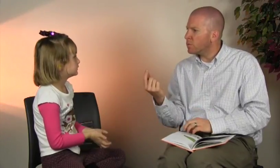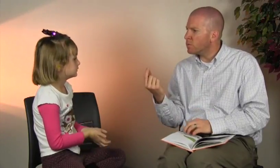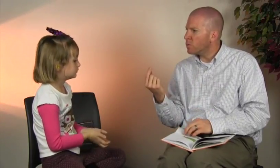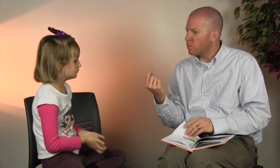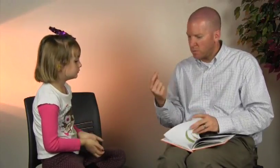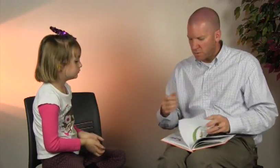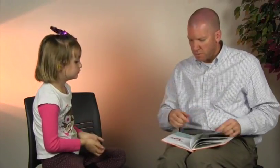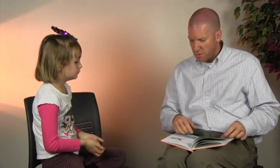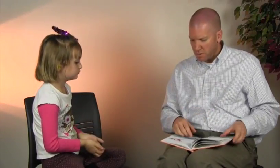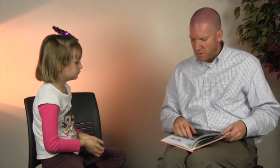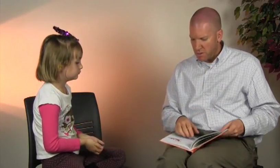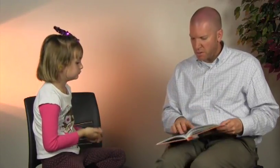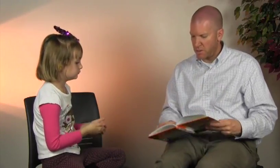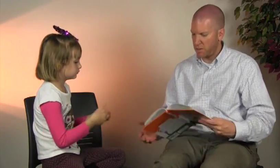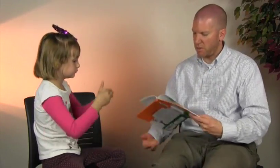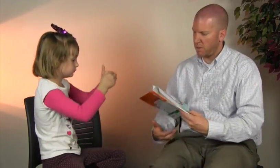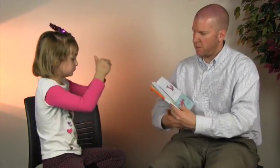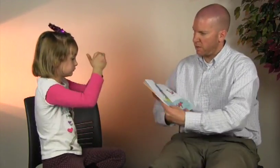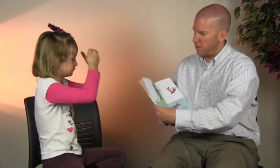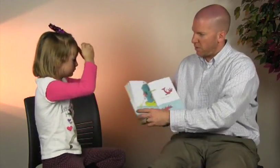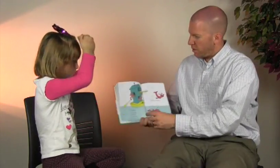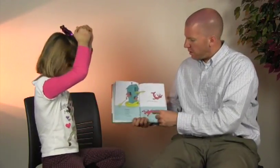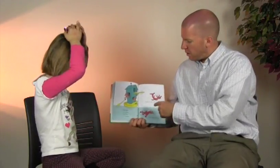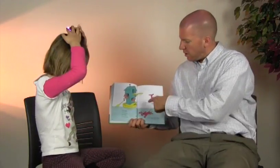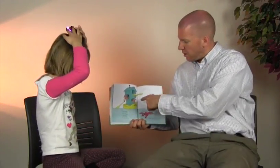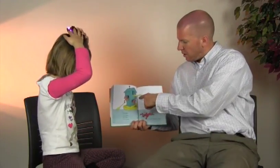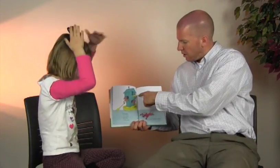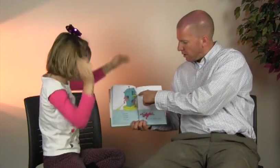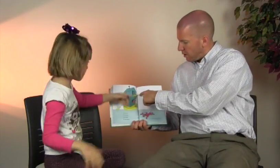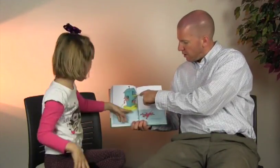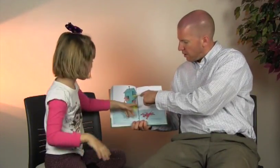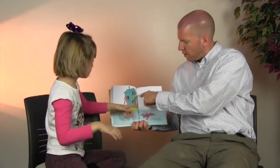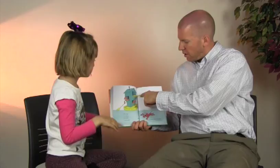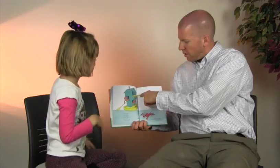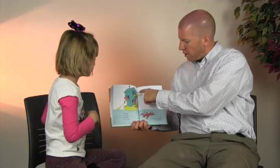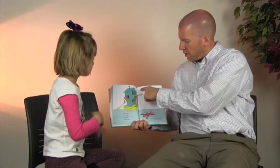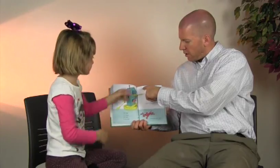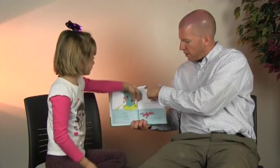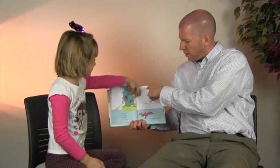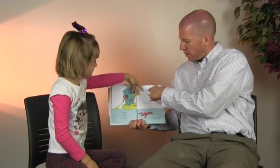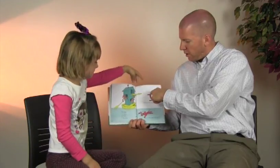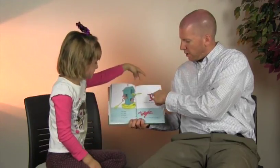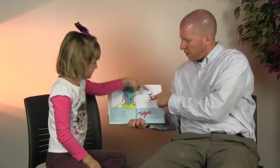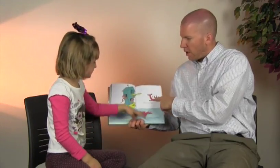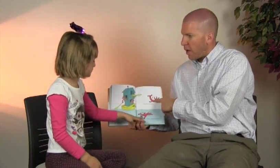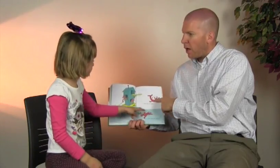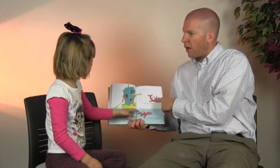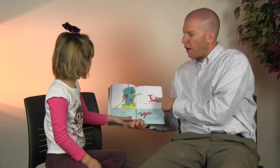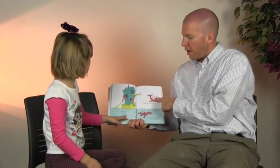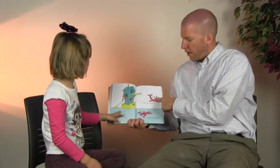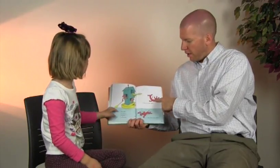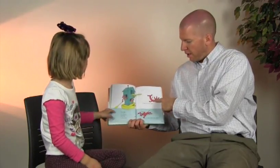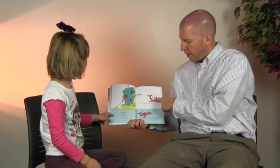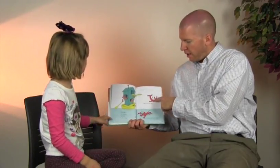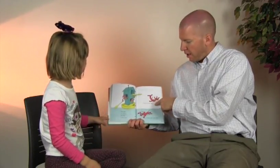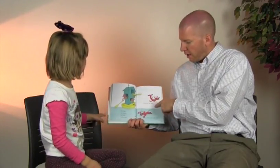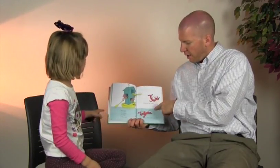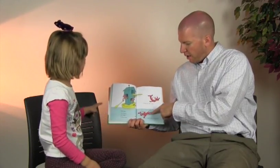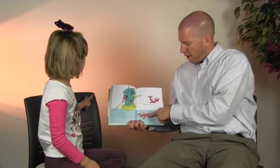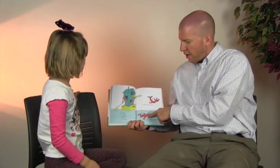What do you think is going to happen next? Look at this picture here. What's happening here? They dove off into the water